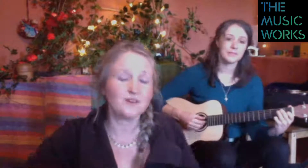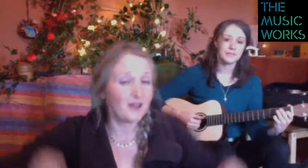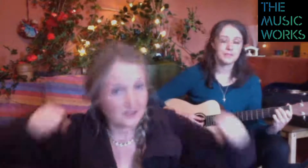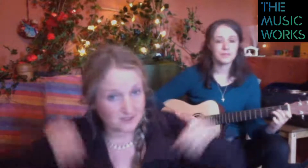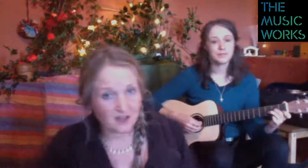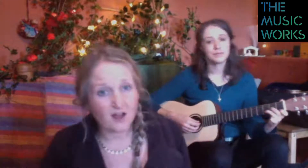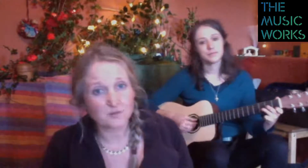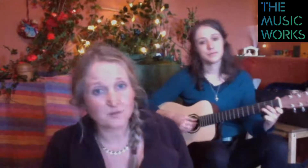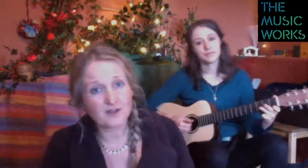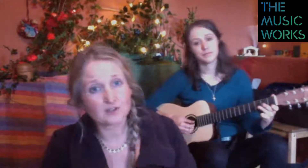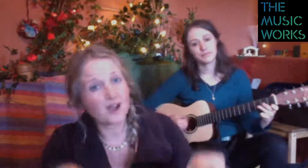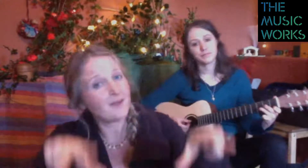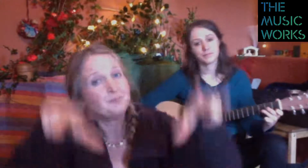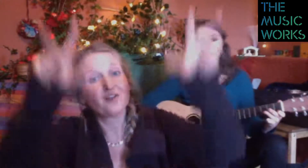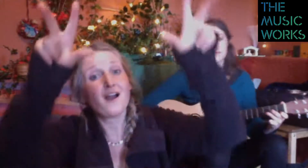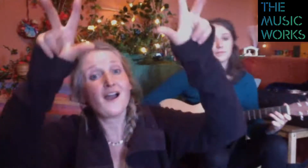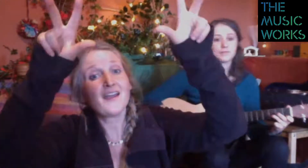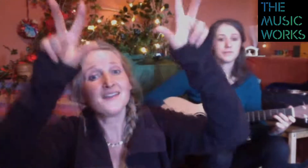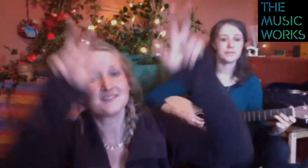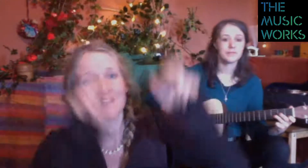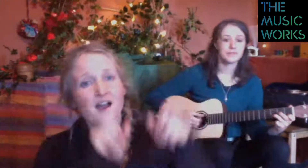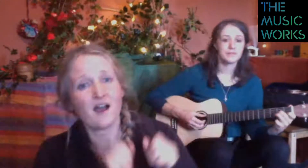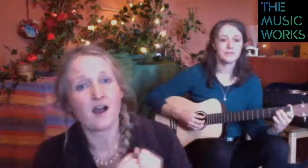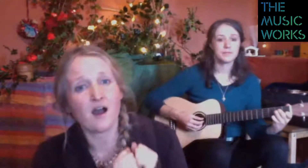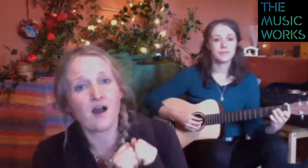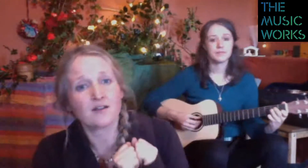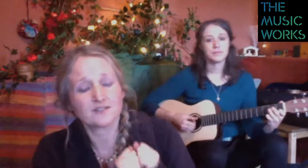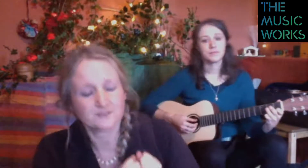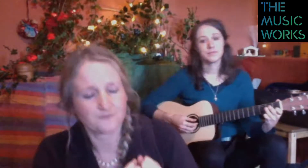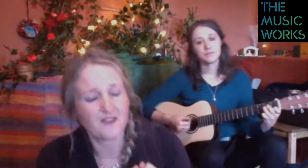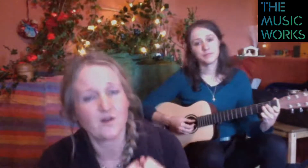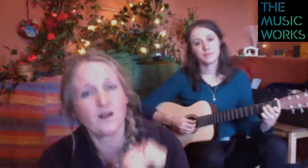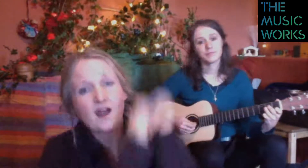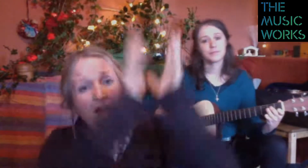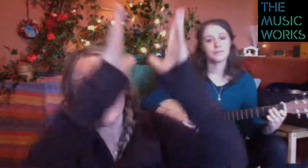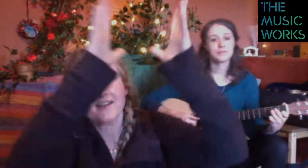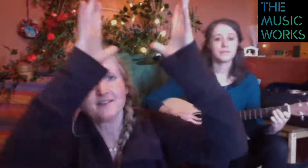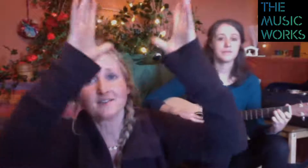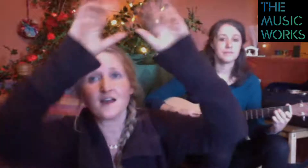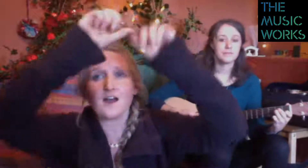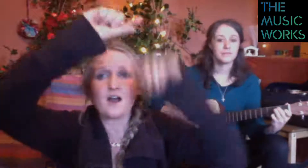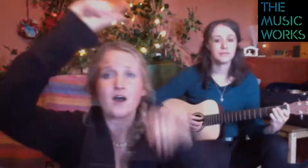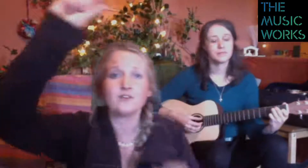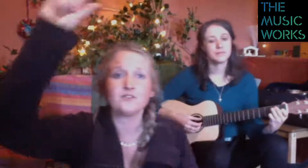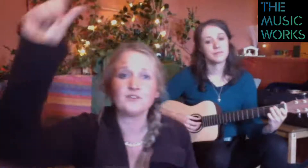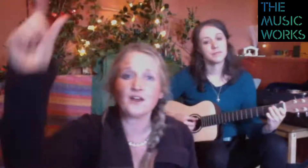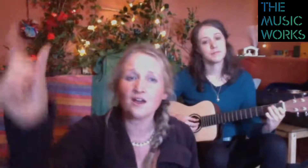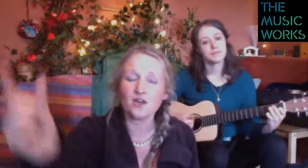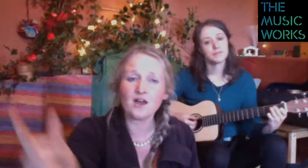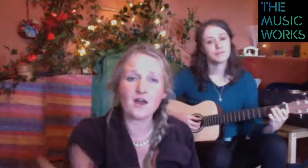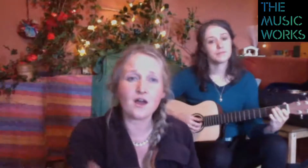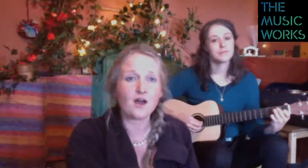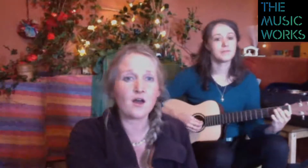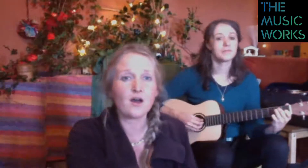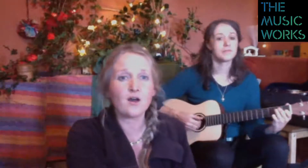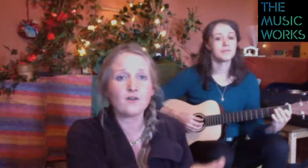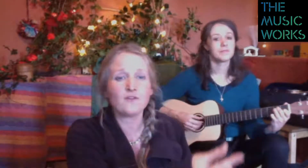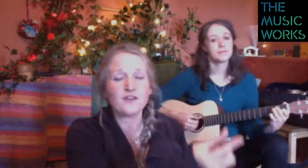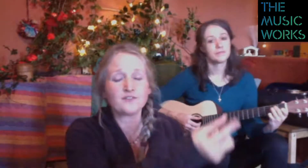tune. Stars will shine brighter, hearts feel lighter under the harvest